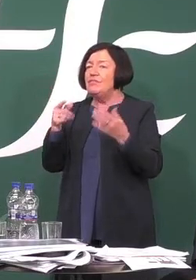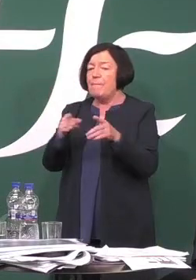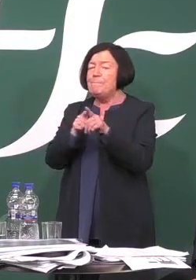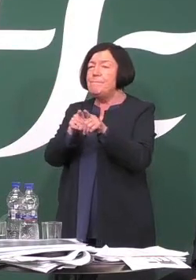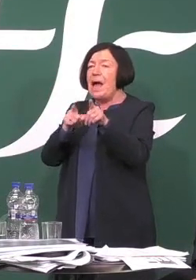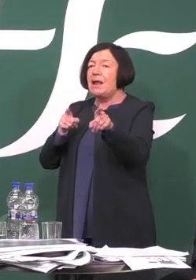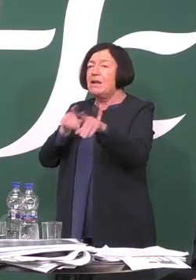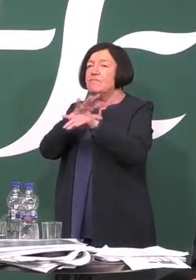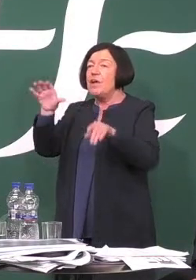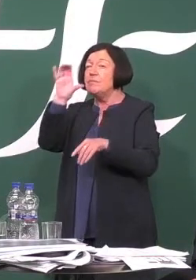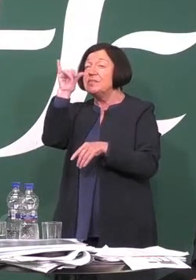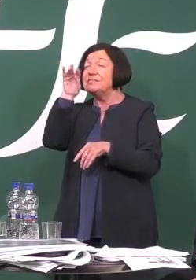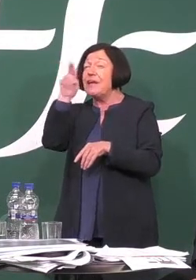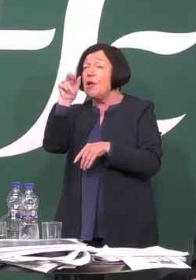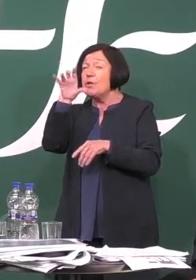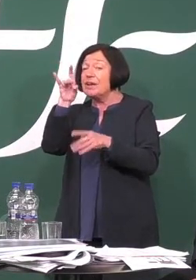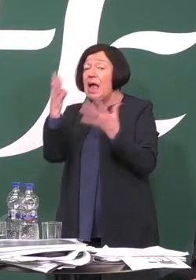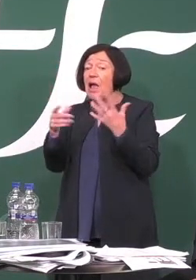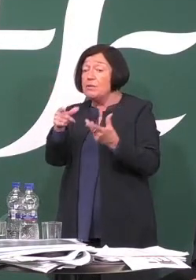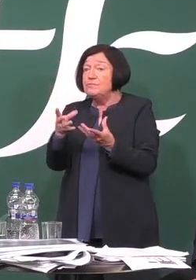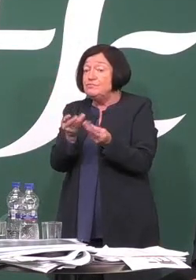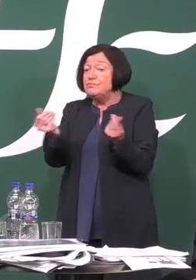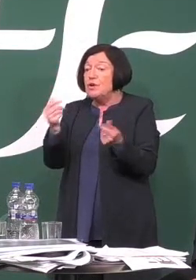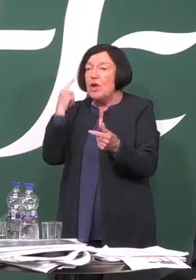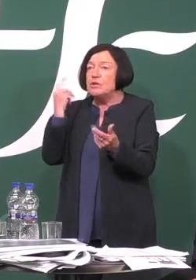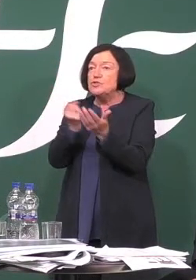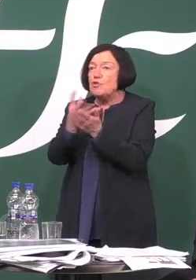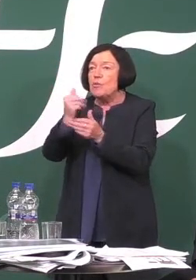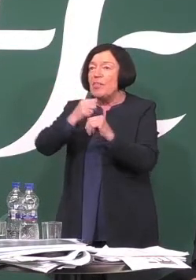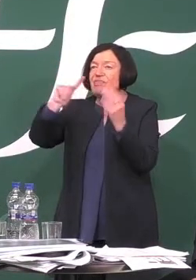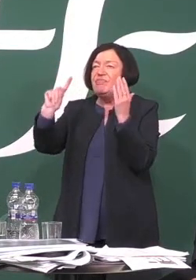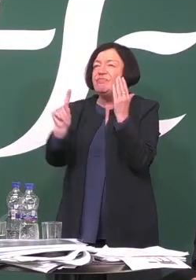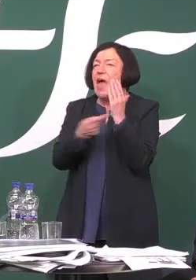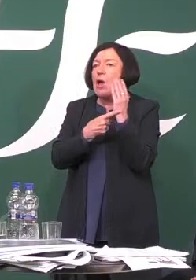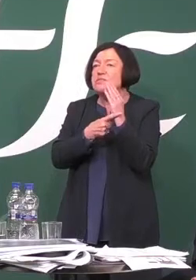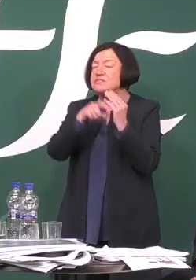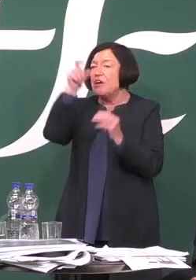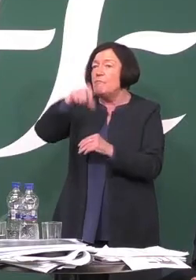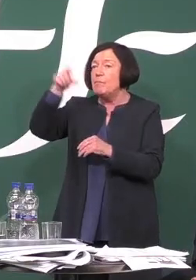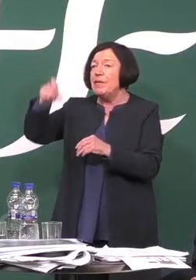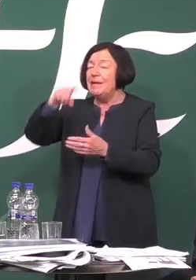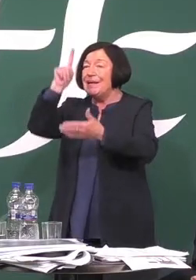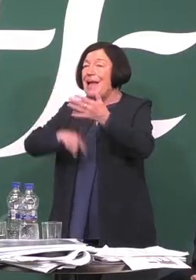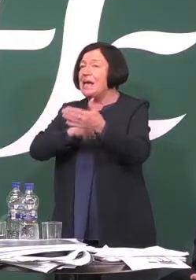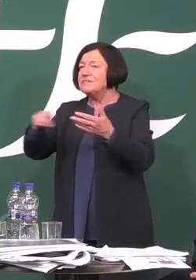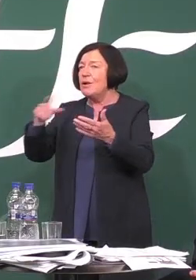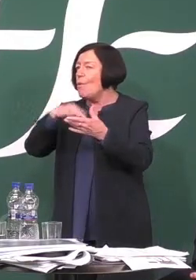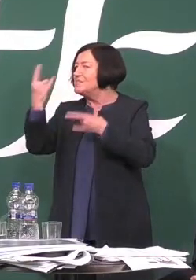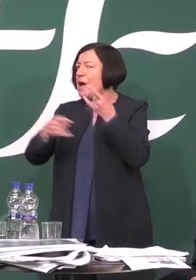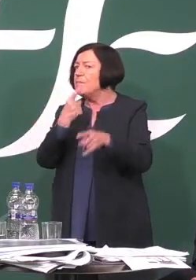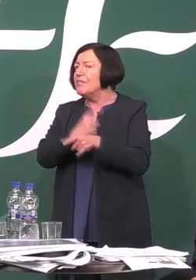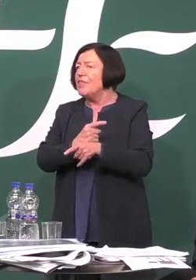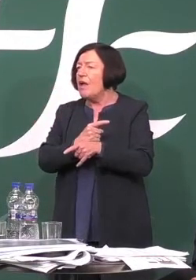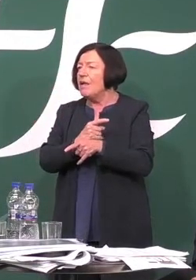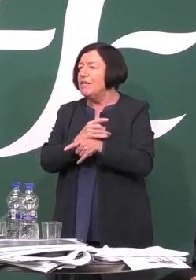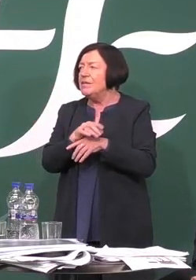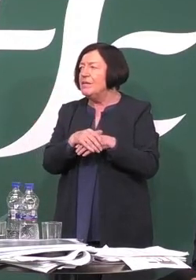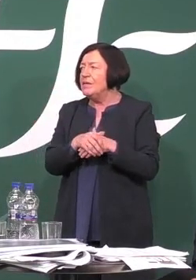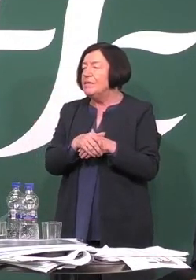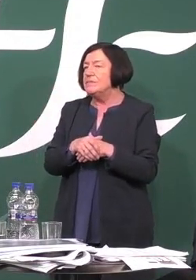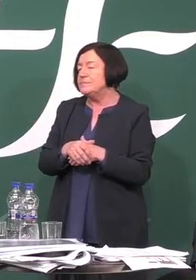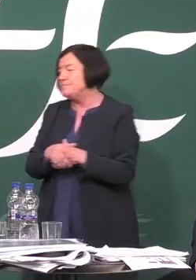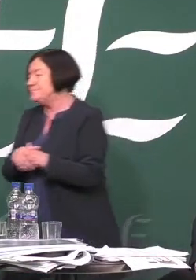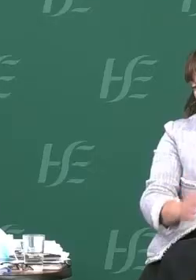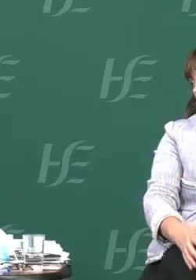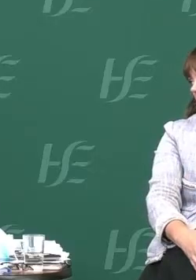backlog from the cyber attack is being addressed. We'd heard stories about thousands of patients cancelled. What's happening there? First